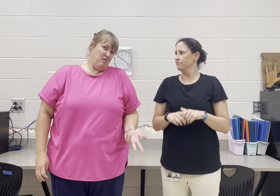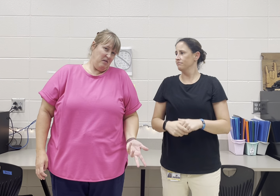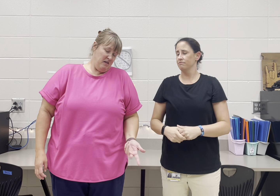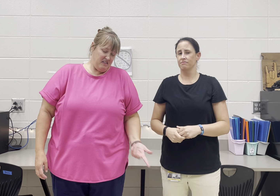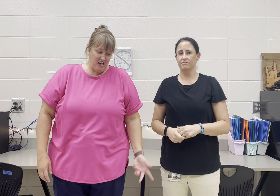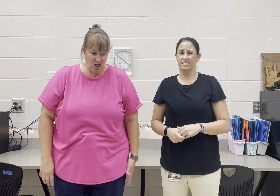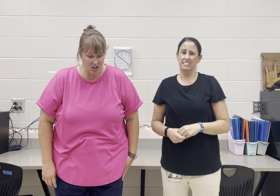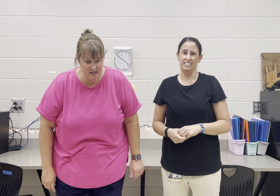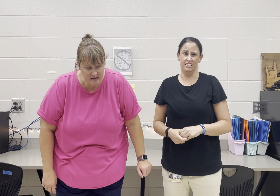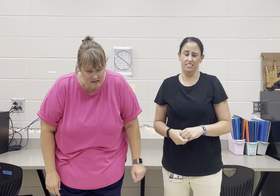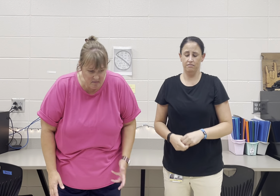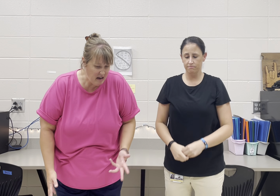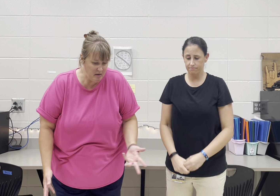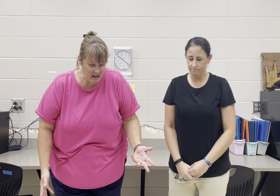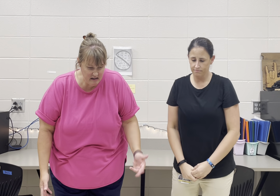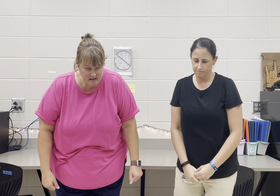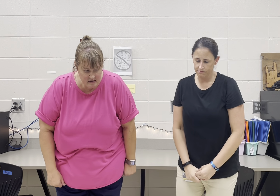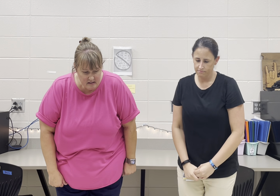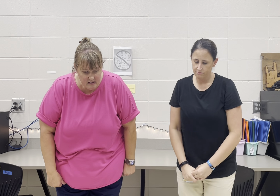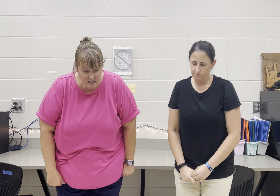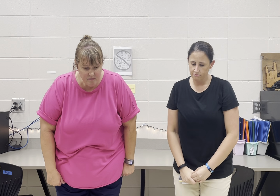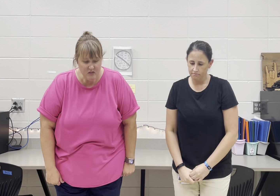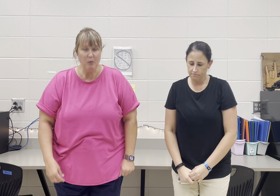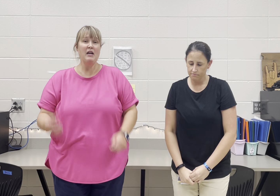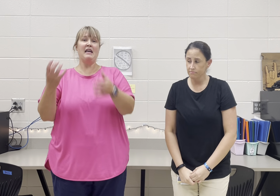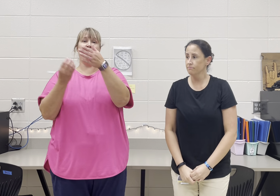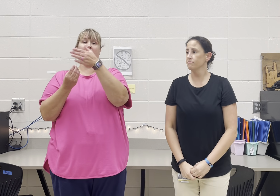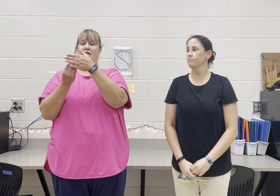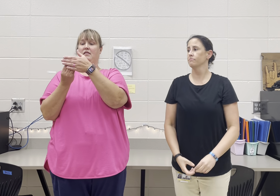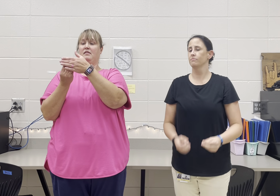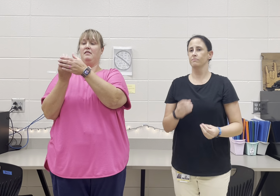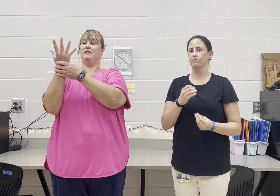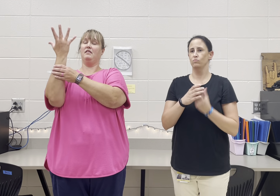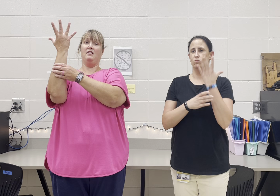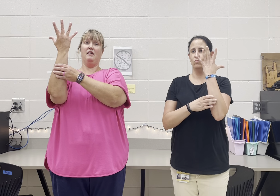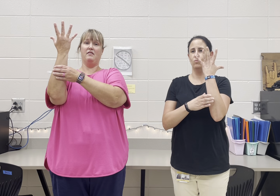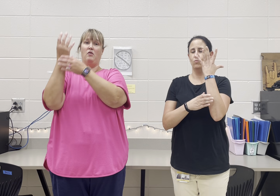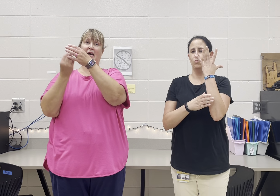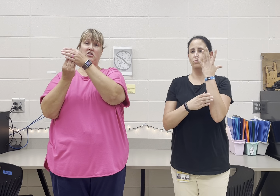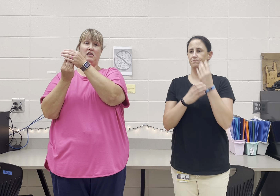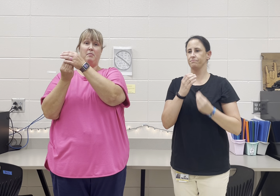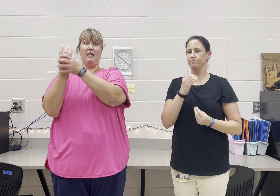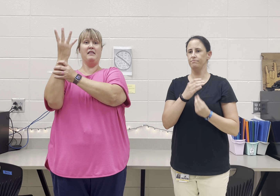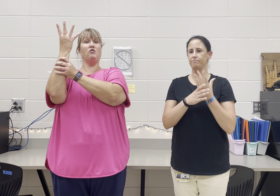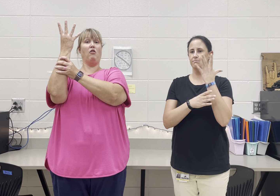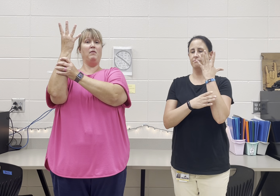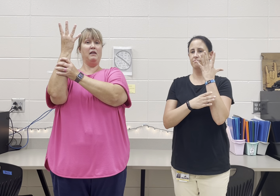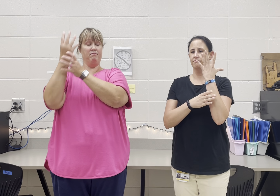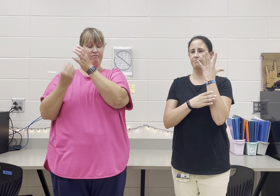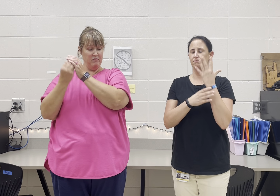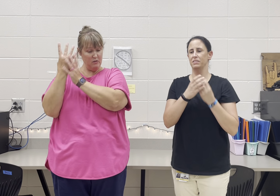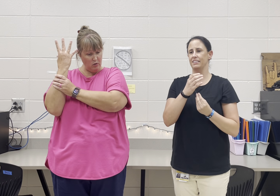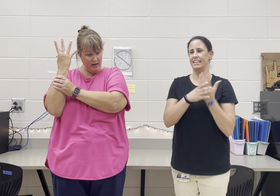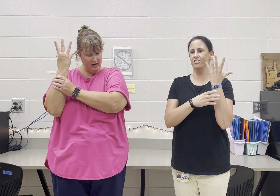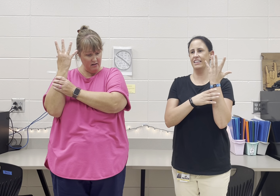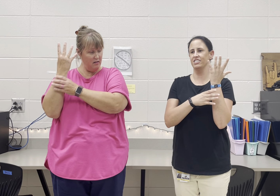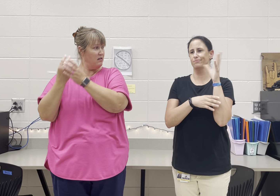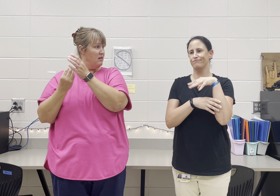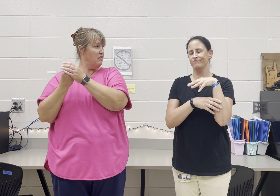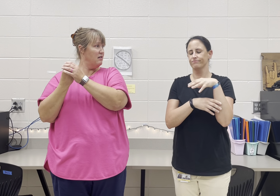months here. Mm. Maybe spring. So imagine the plants growing. But then here they just,